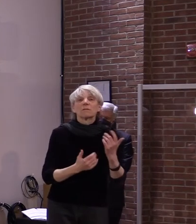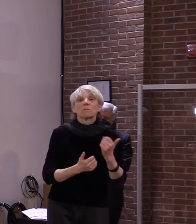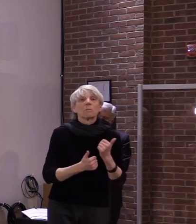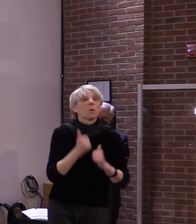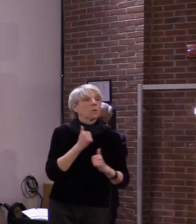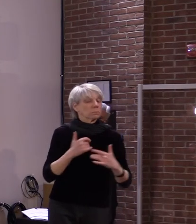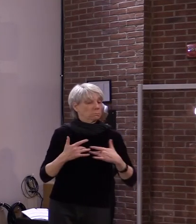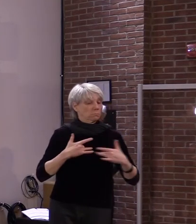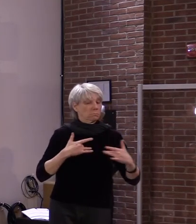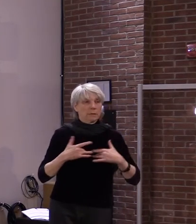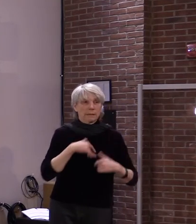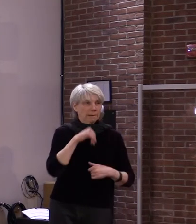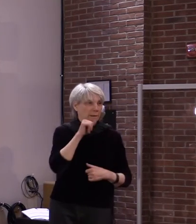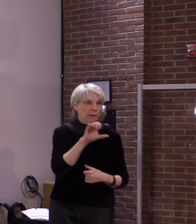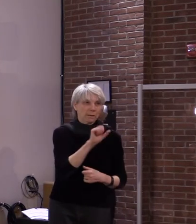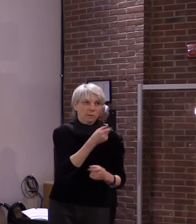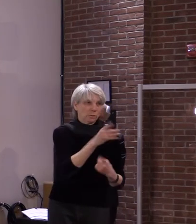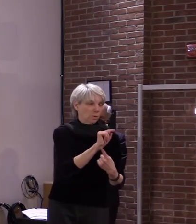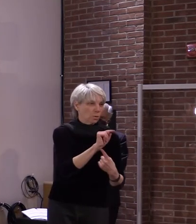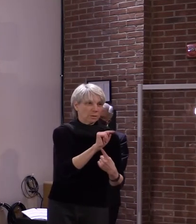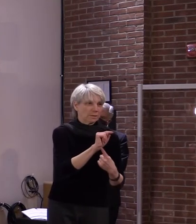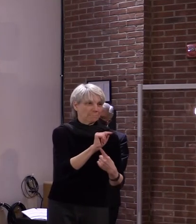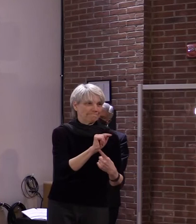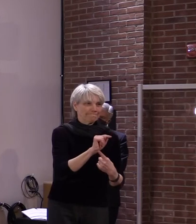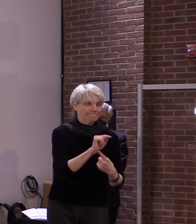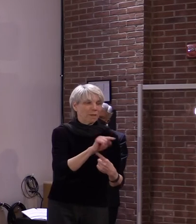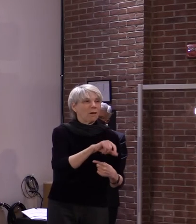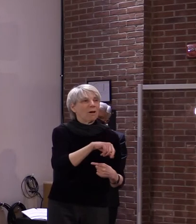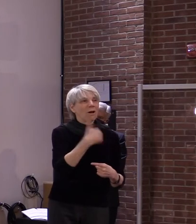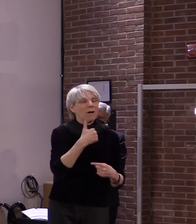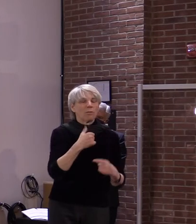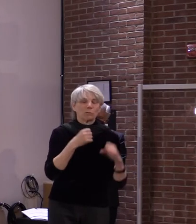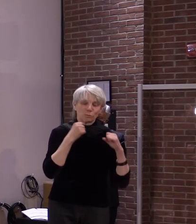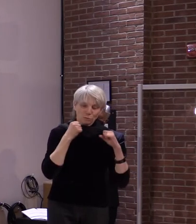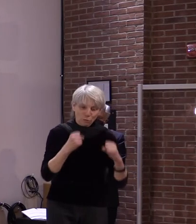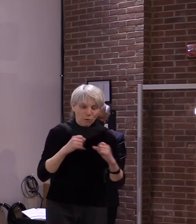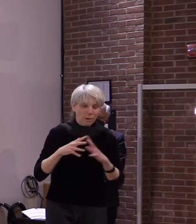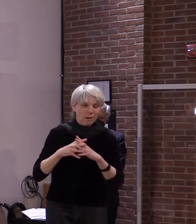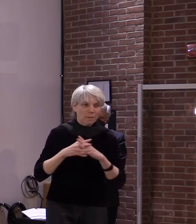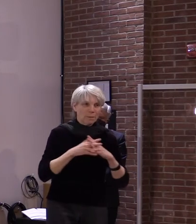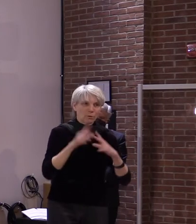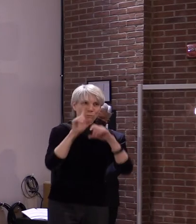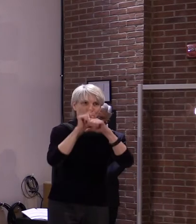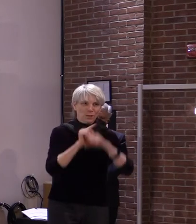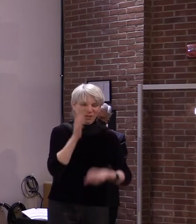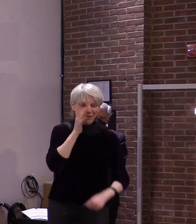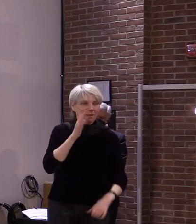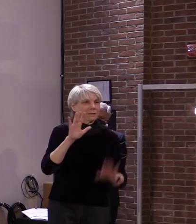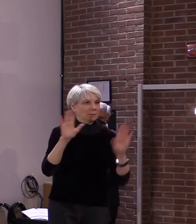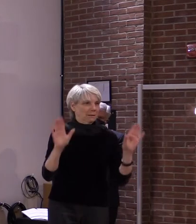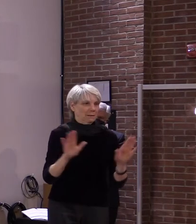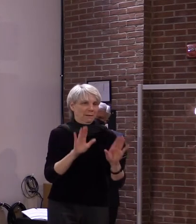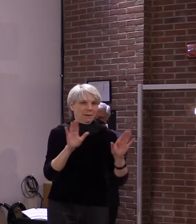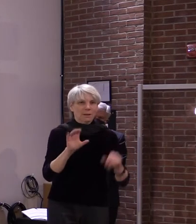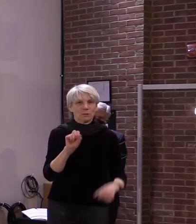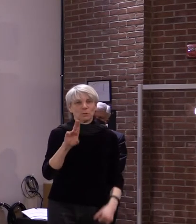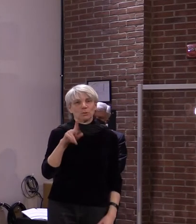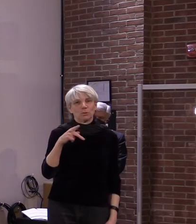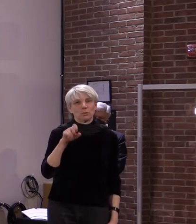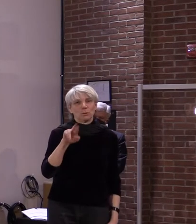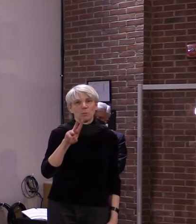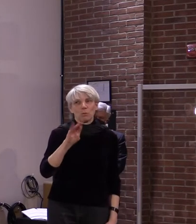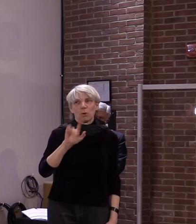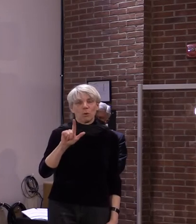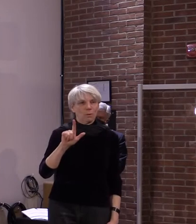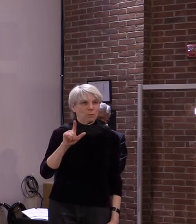sports is a certain american tradition coming on sunday the super bowl now this might seem